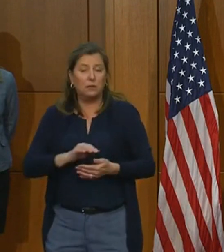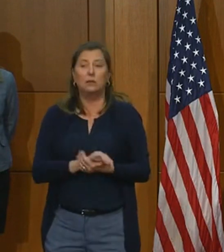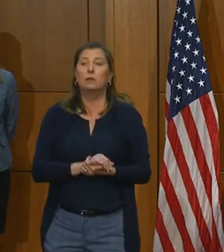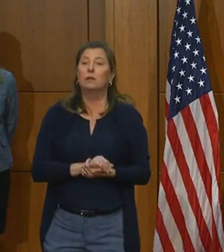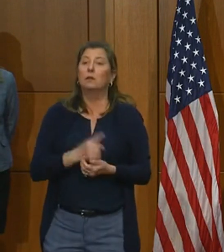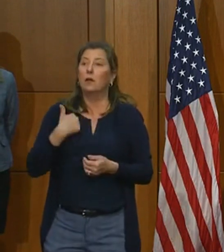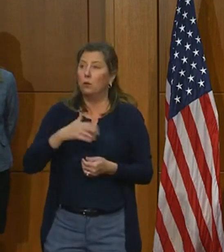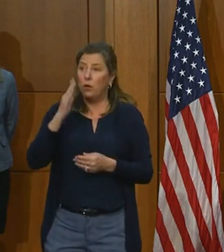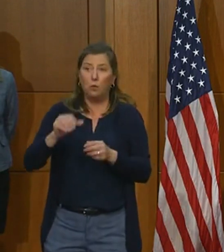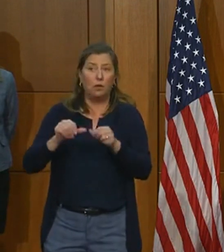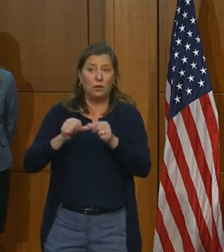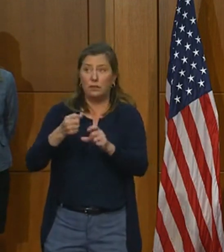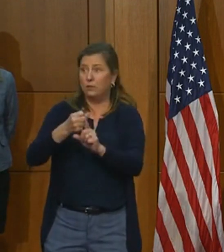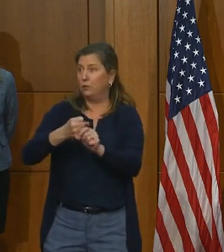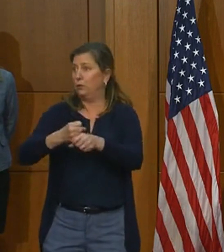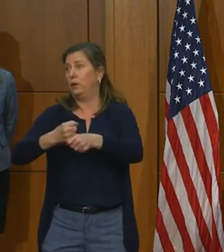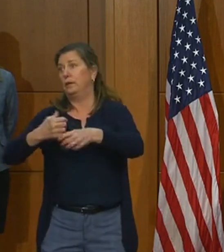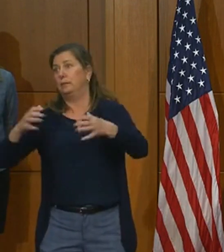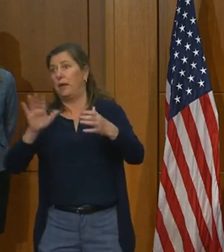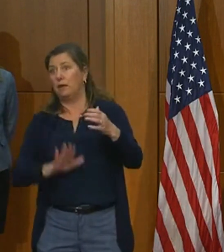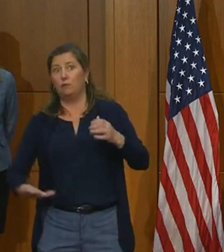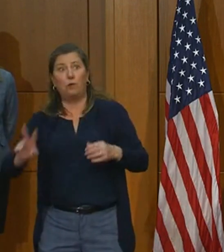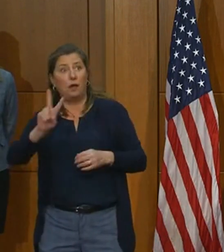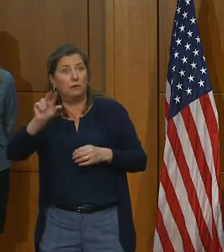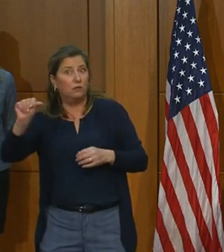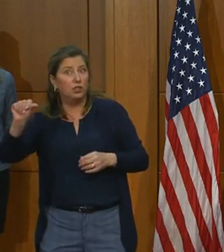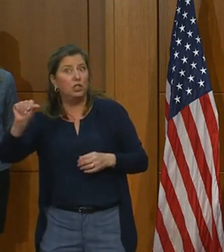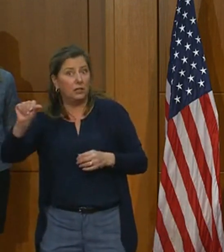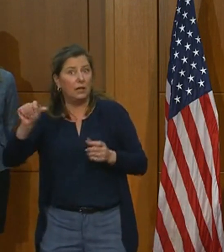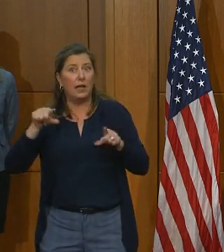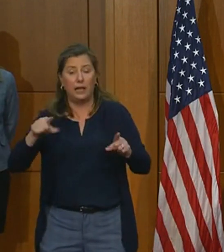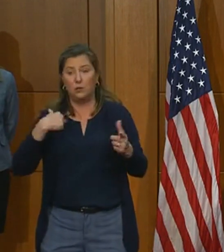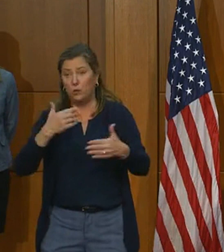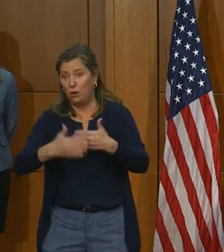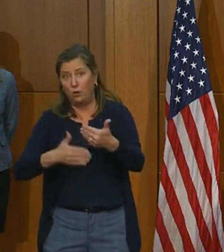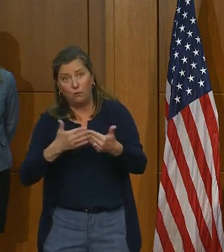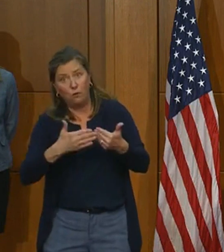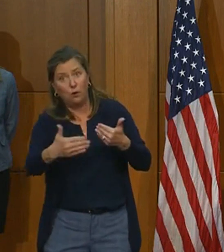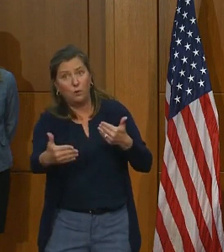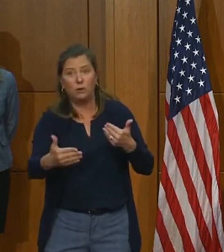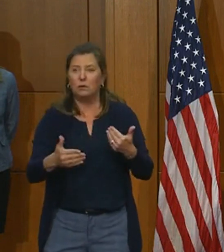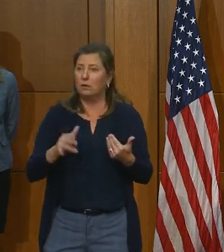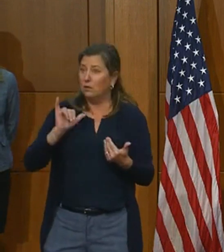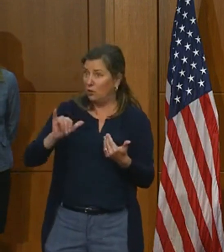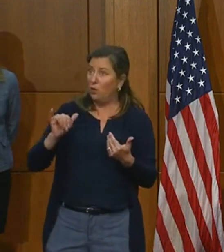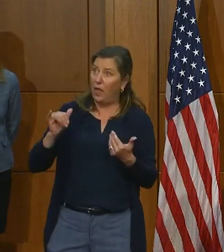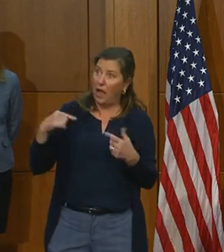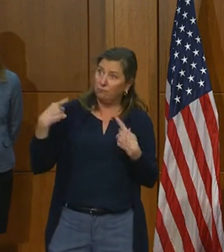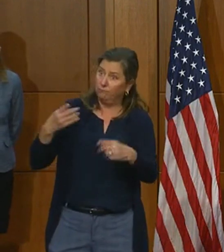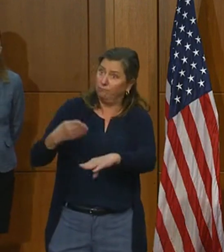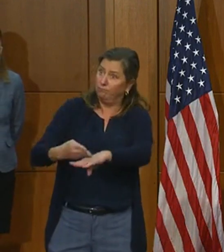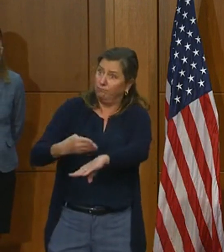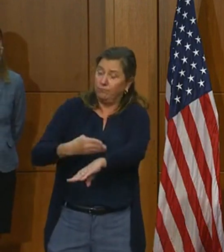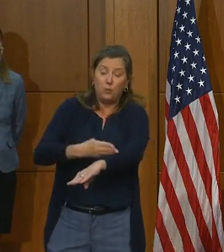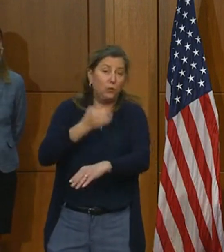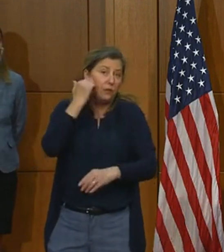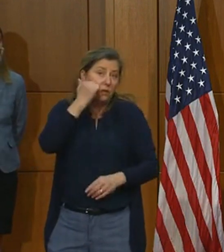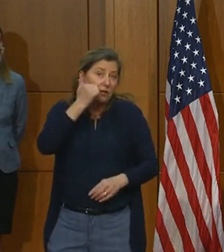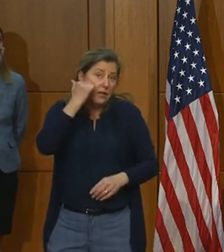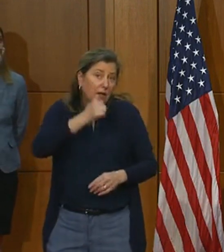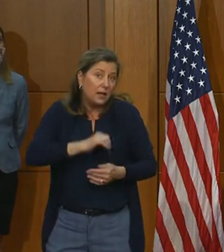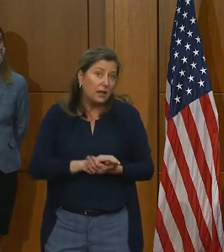We'll continue to expand that through Virginia as we move forward. So that's improving on a daily